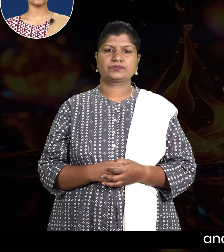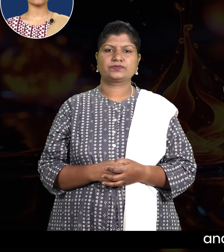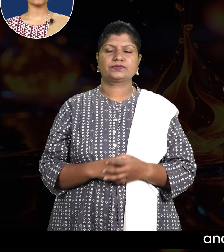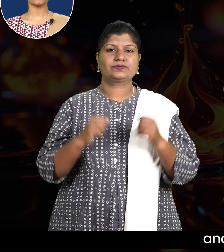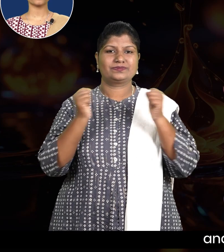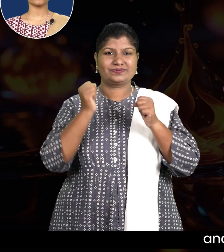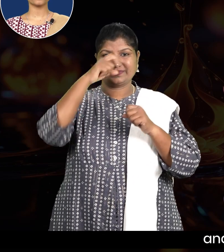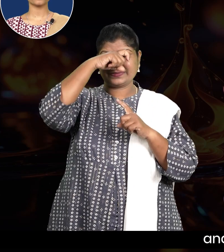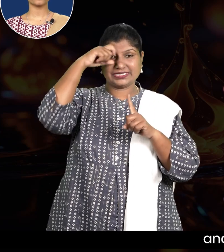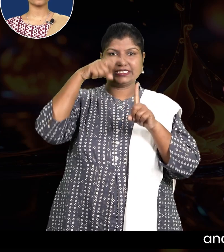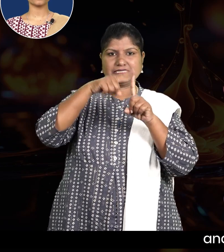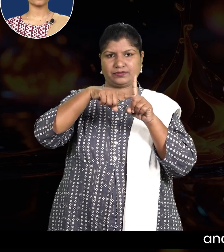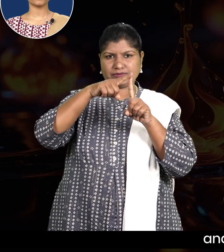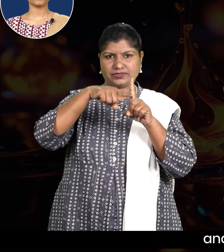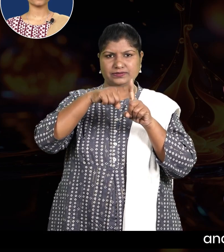temperature.